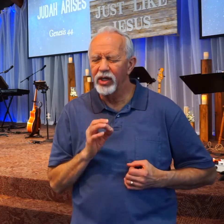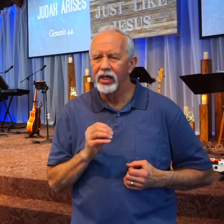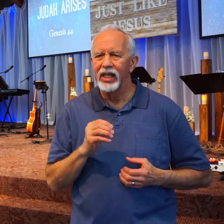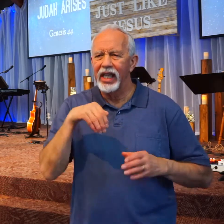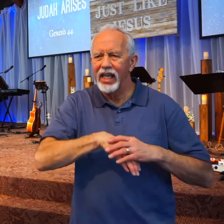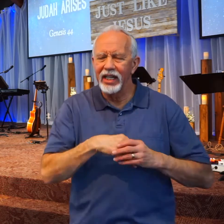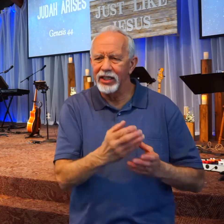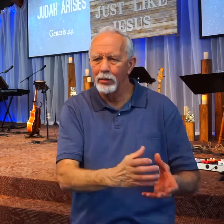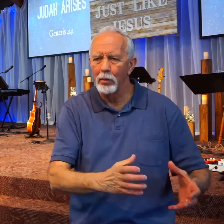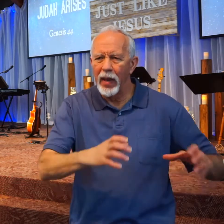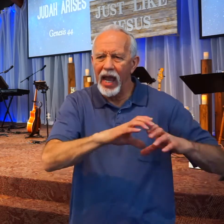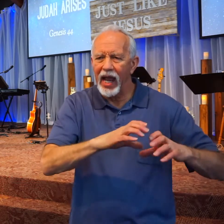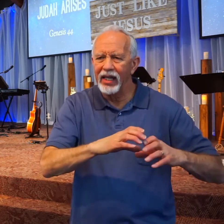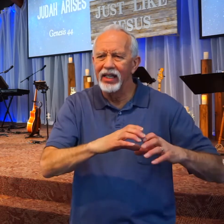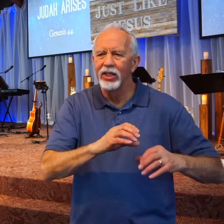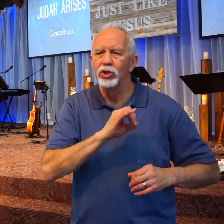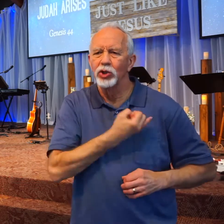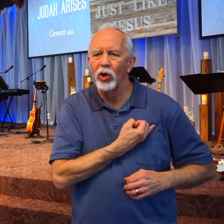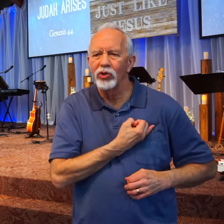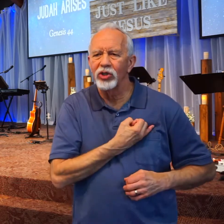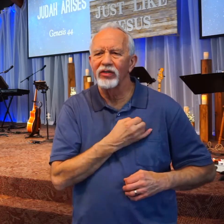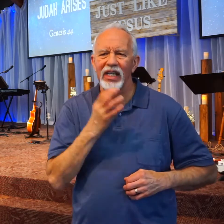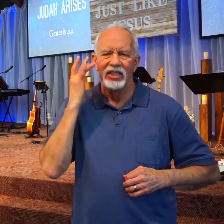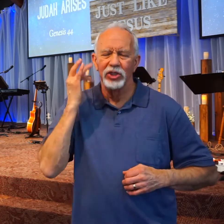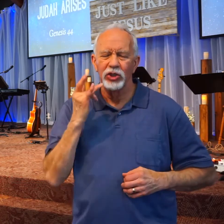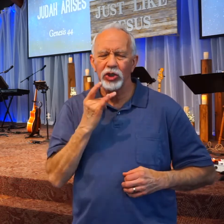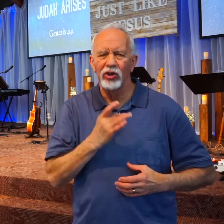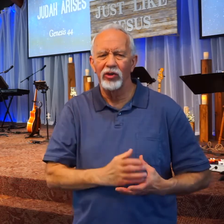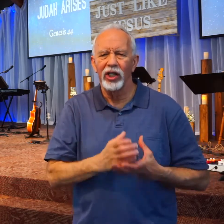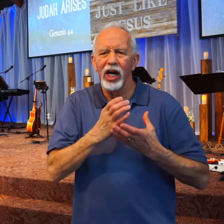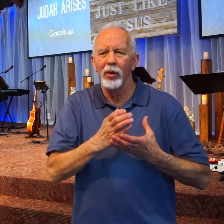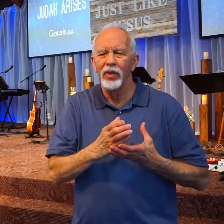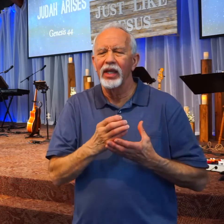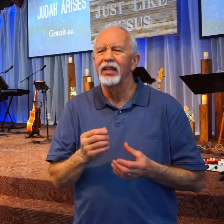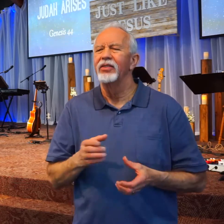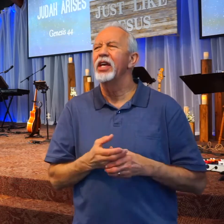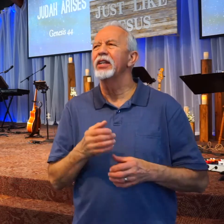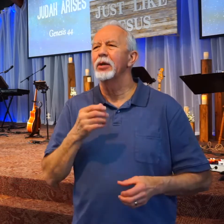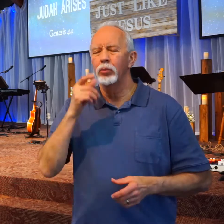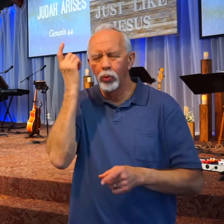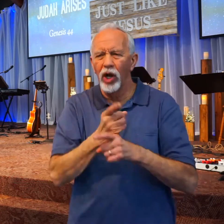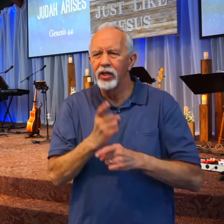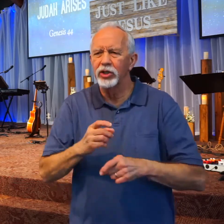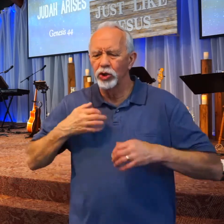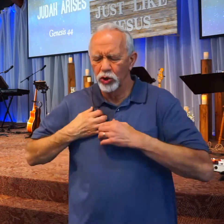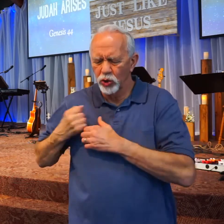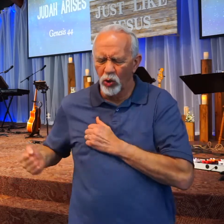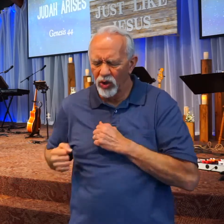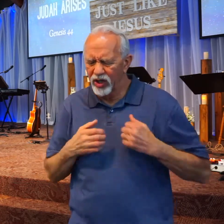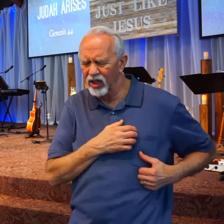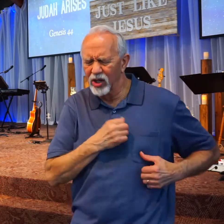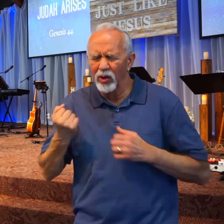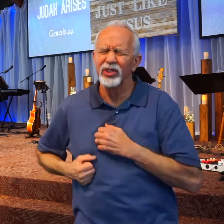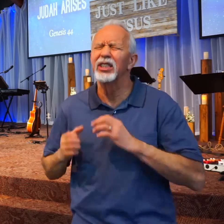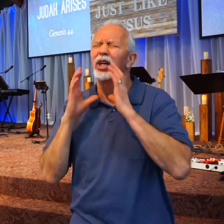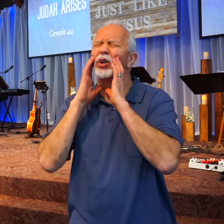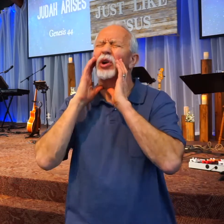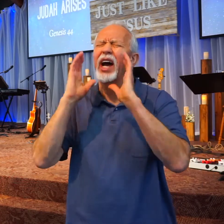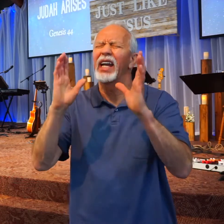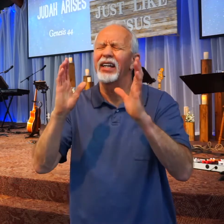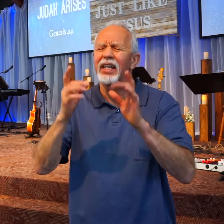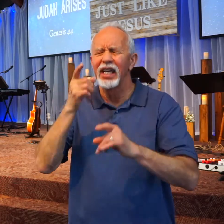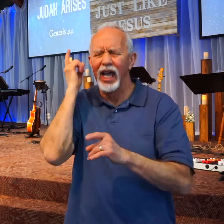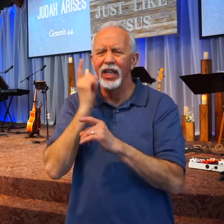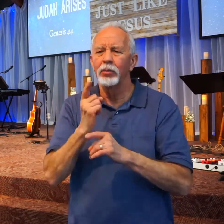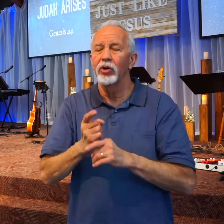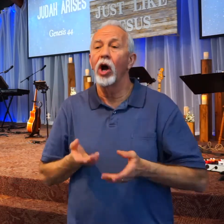they cried out and they tore their clothes, and then they loaded their donkeys back up and headed back to Joseph. And once again, the brothers